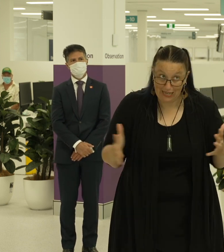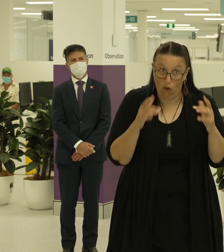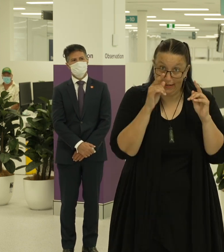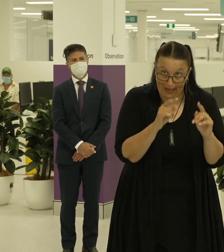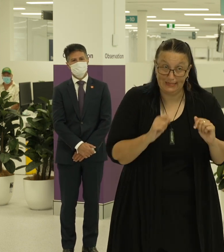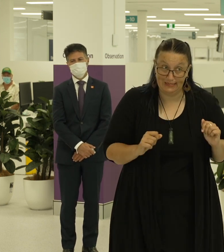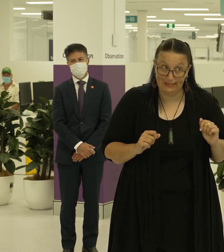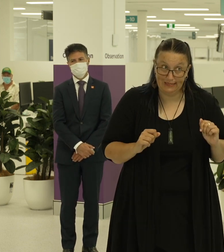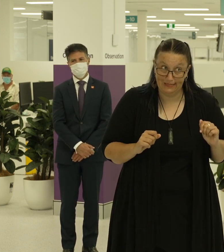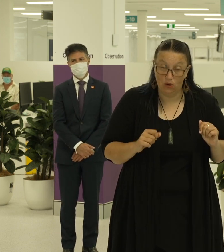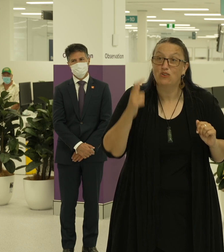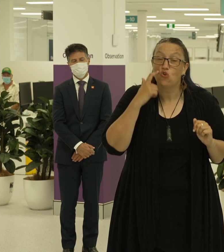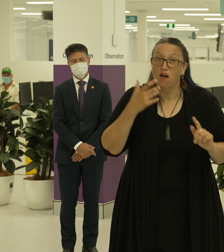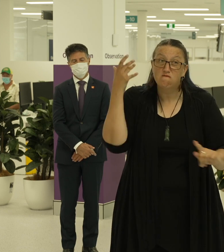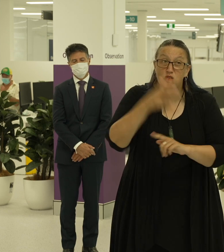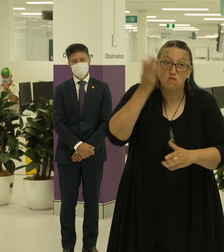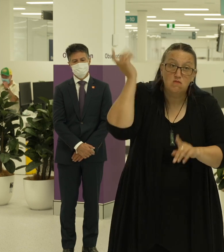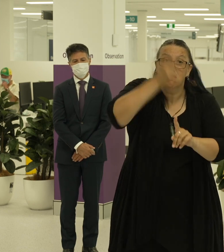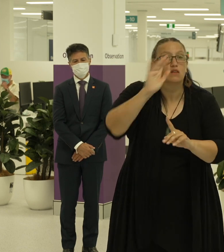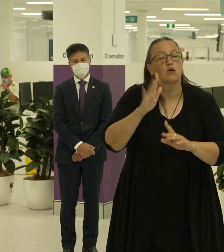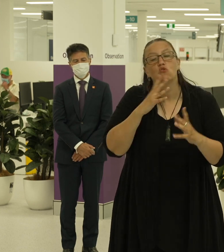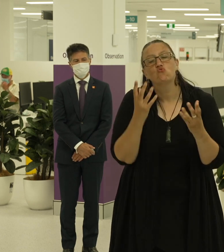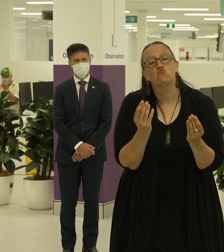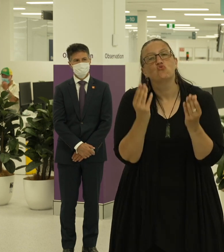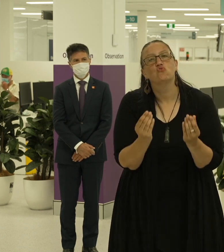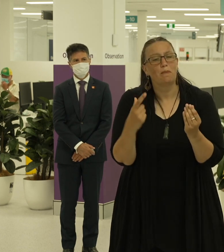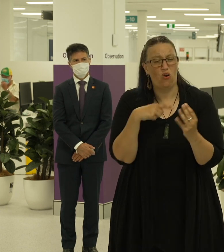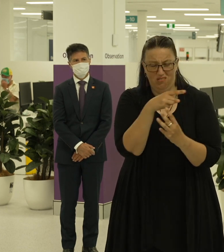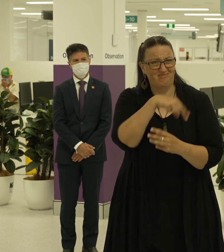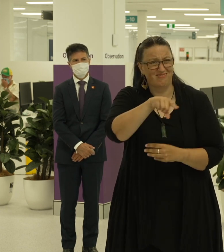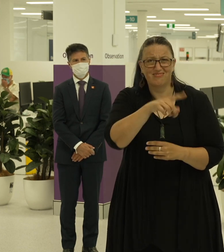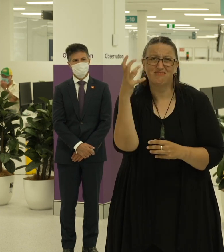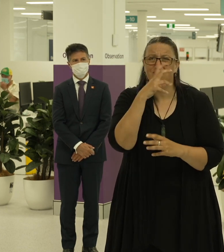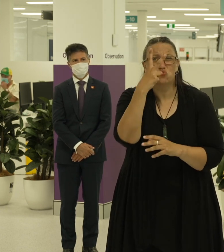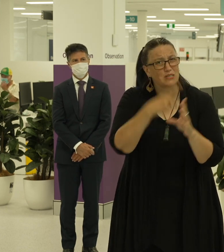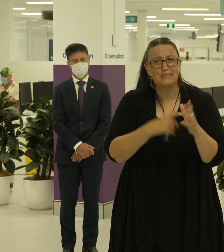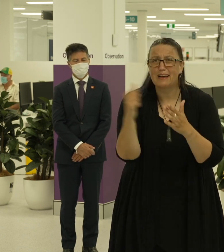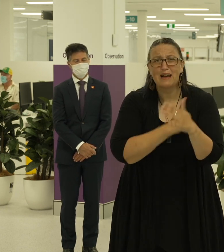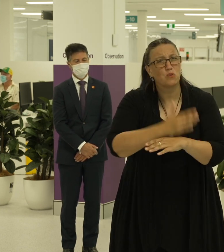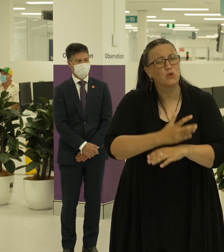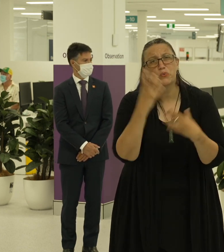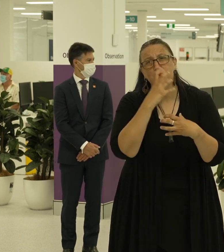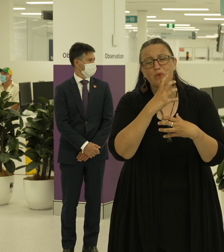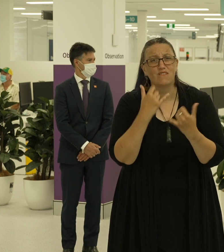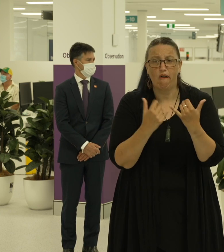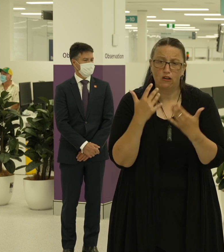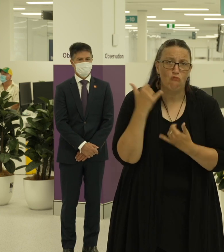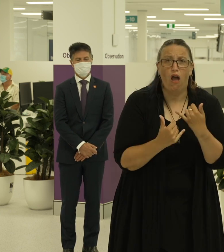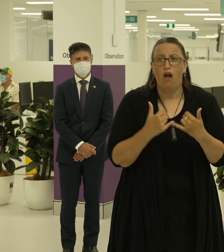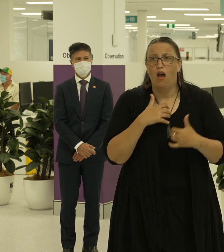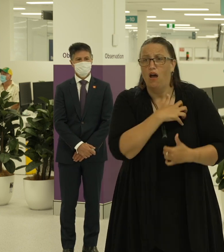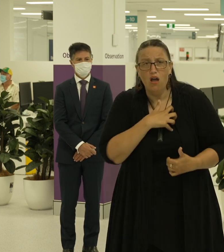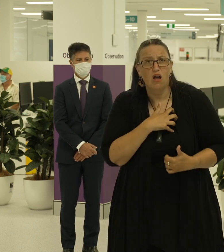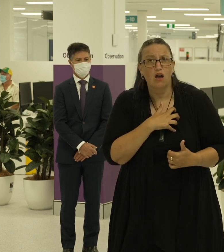nuanced and gentle approach to people who have actually had a very rough 2 years. And as I said, if the government needs to change that position,